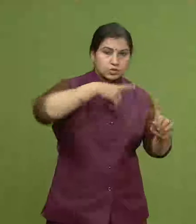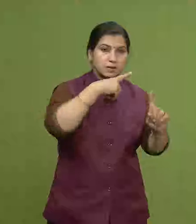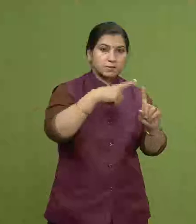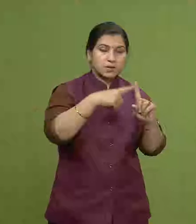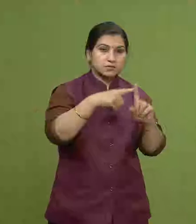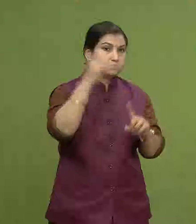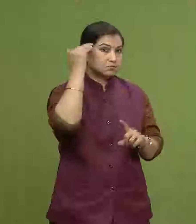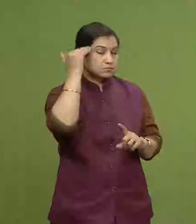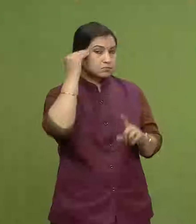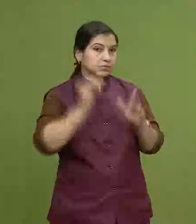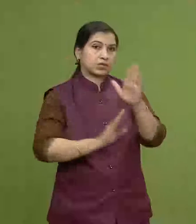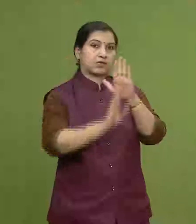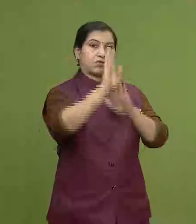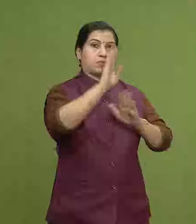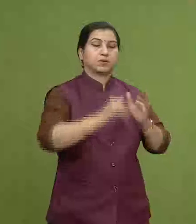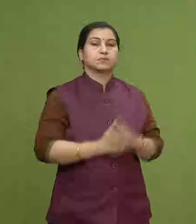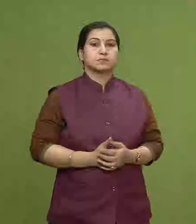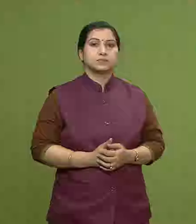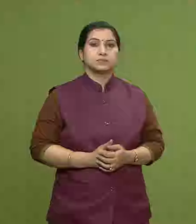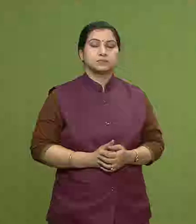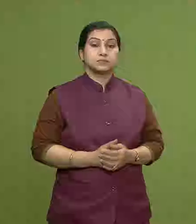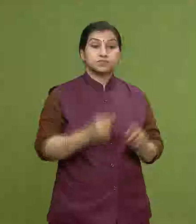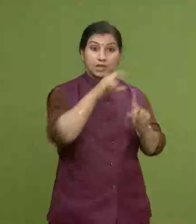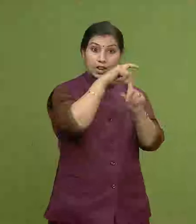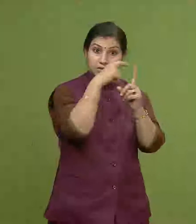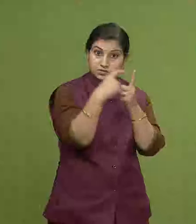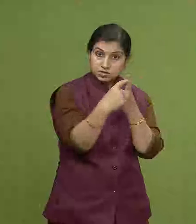development, effects of cultural and social norms,